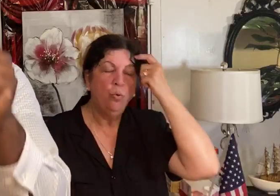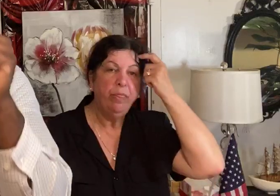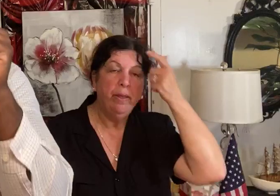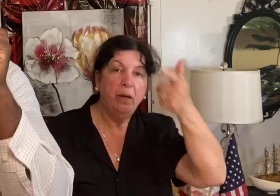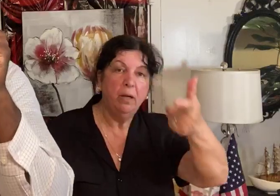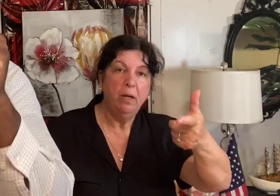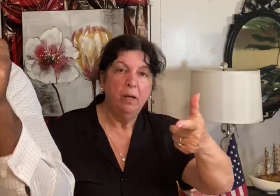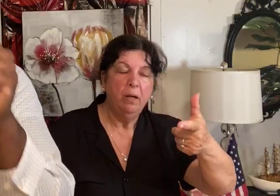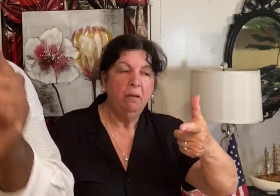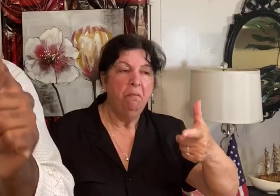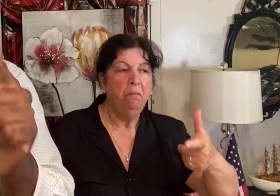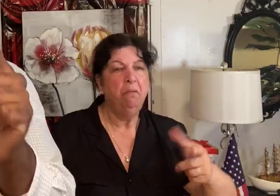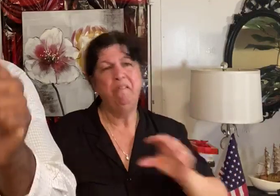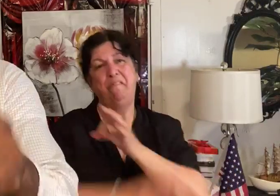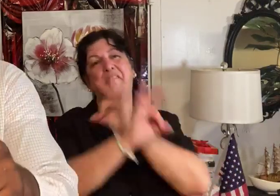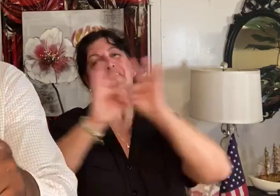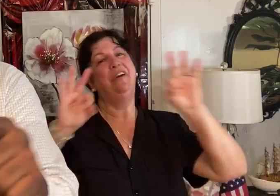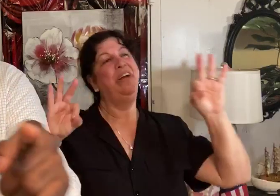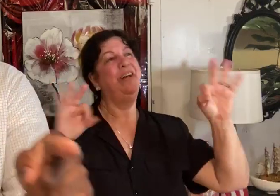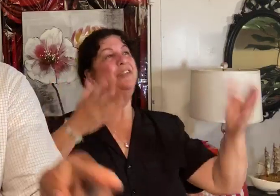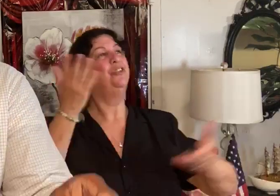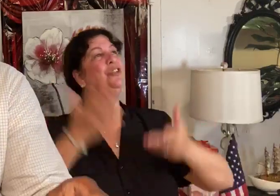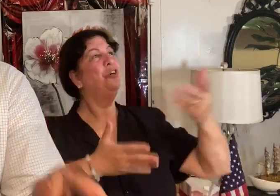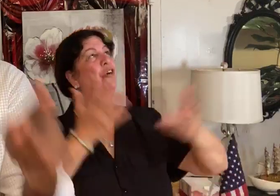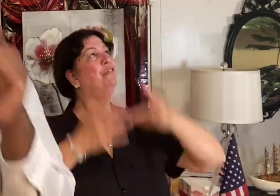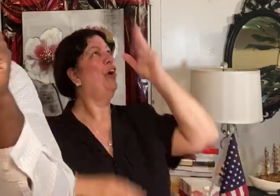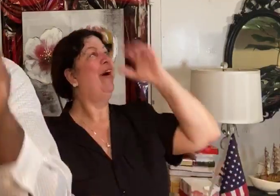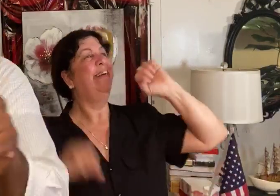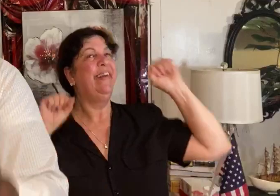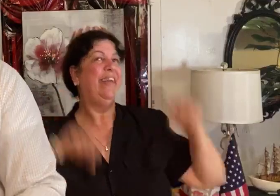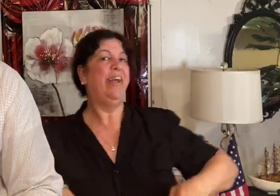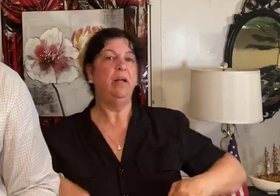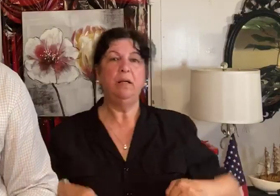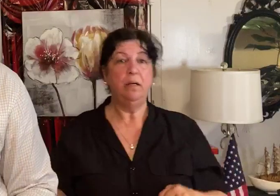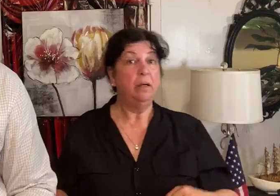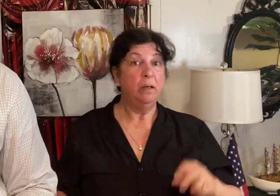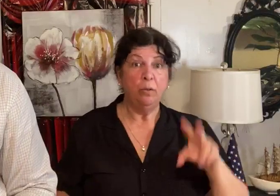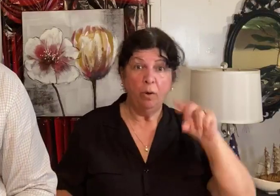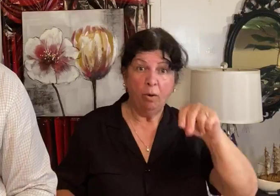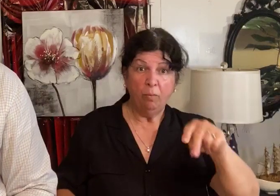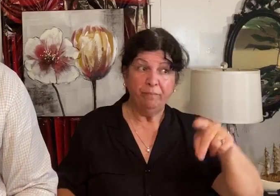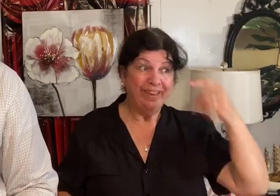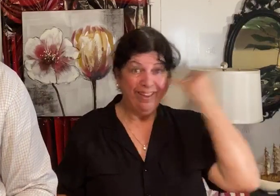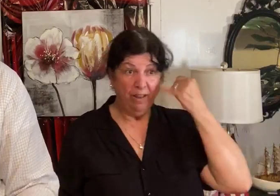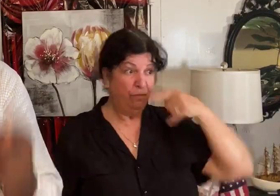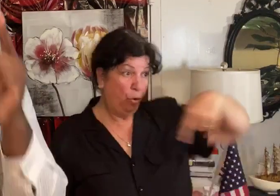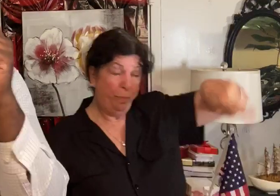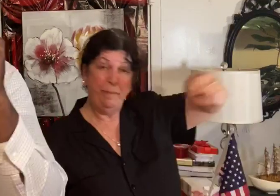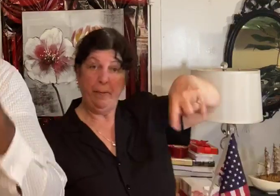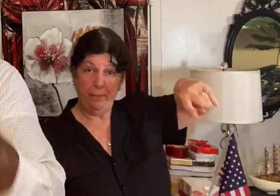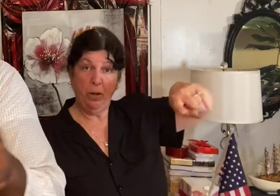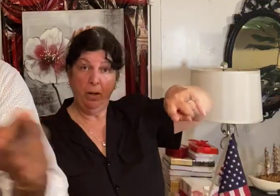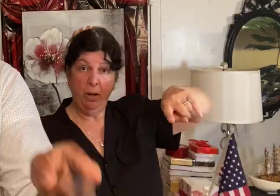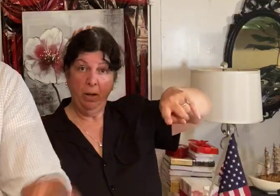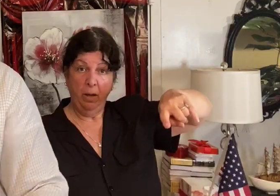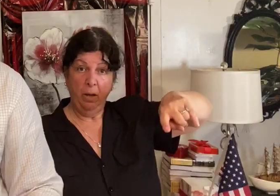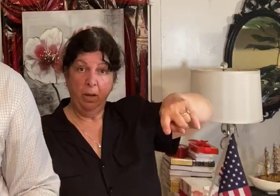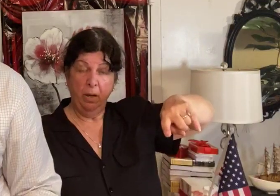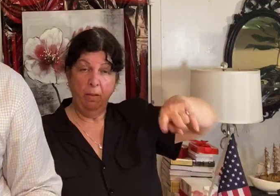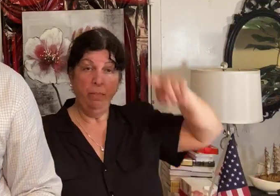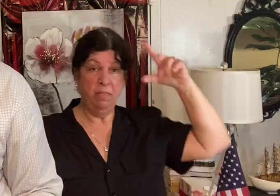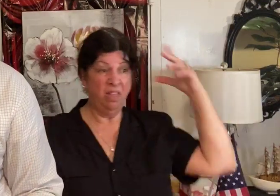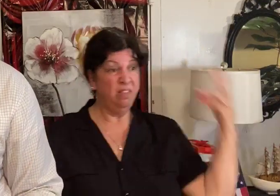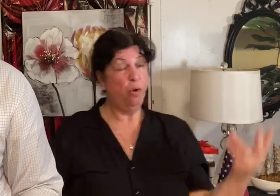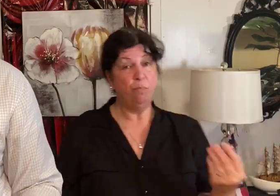second that you're going to have the freedom to serve God that you have now if those people took power. They're already extorting people